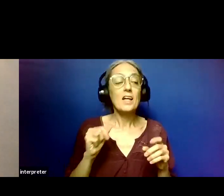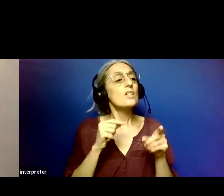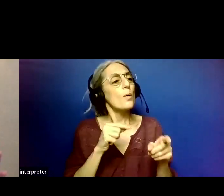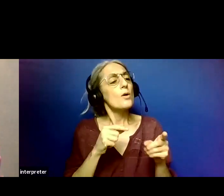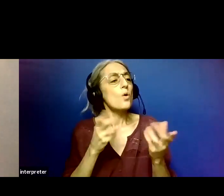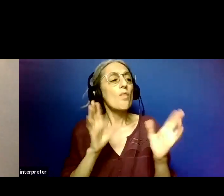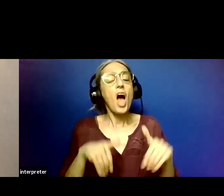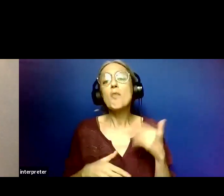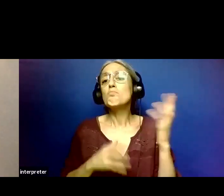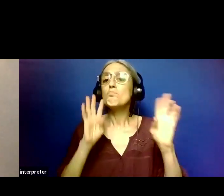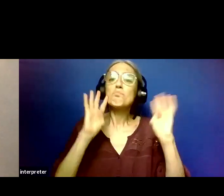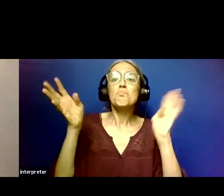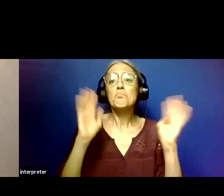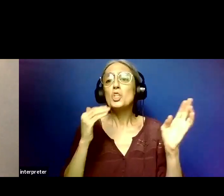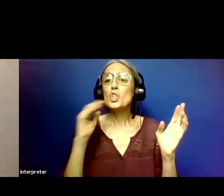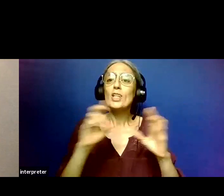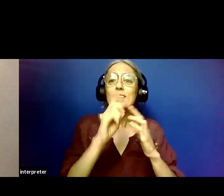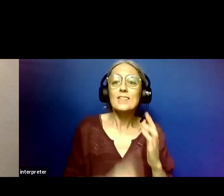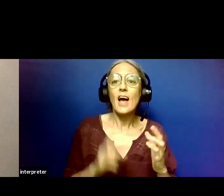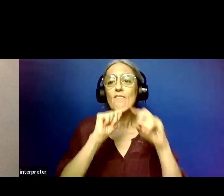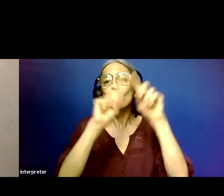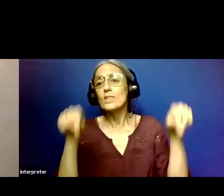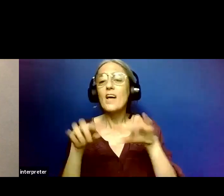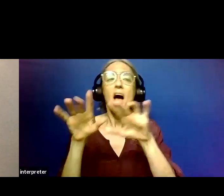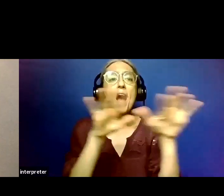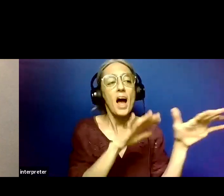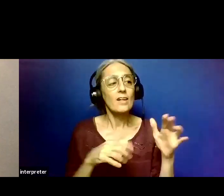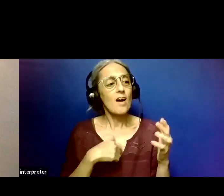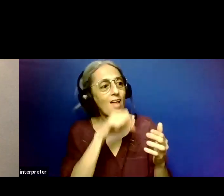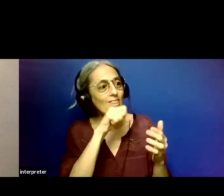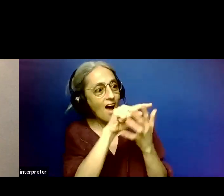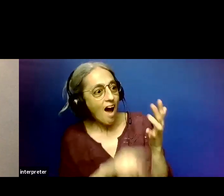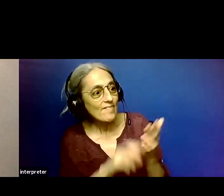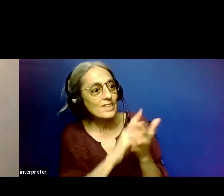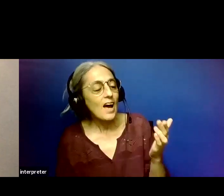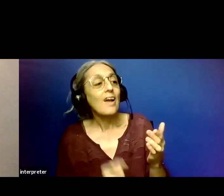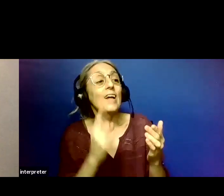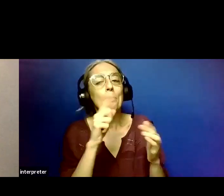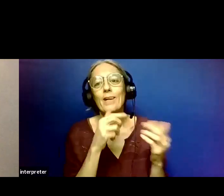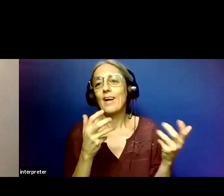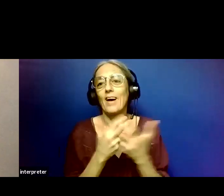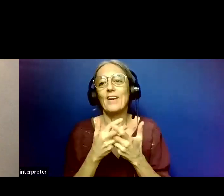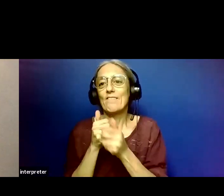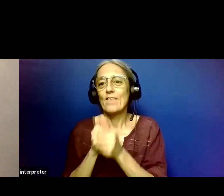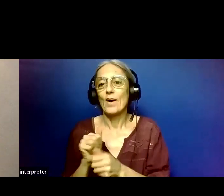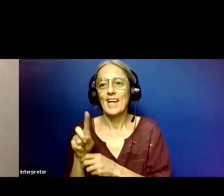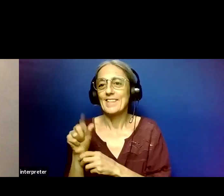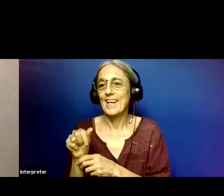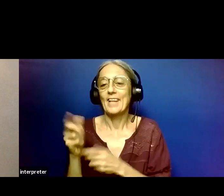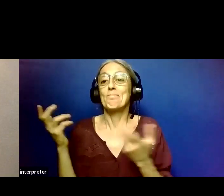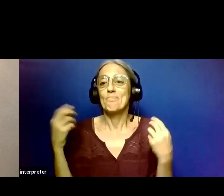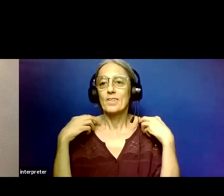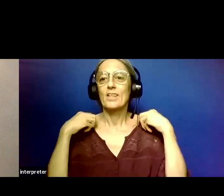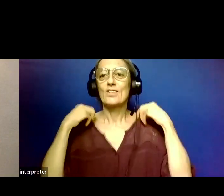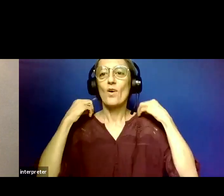designs, and I loved them, but they weren't ADA compliant. So I got into it with the architects from New York and the